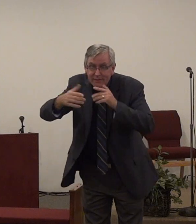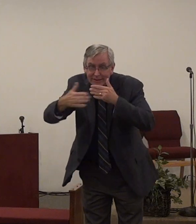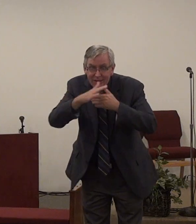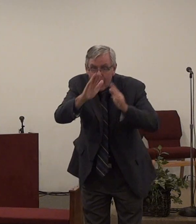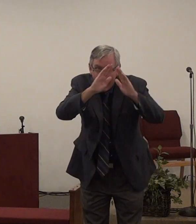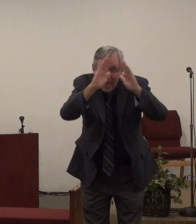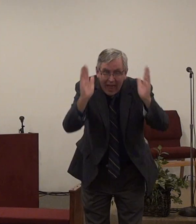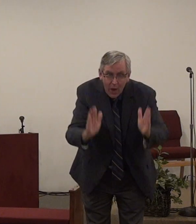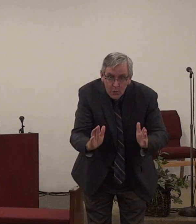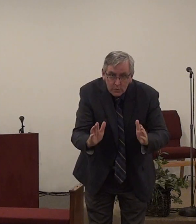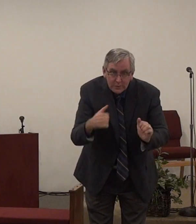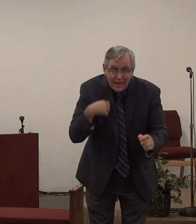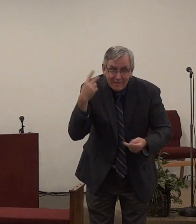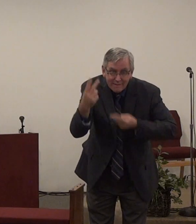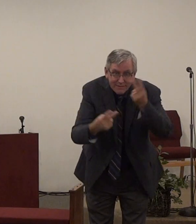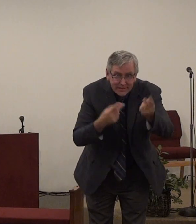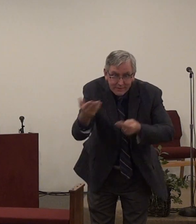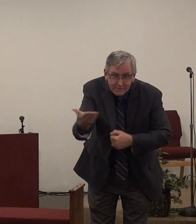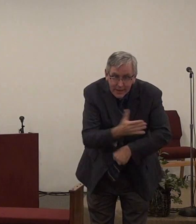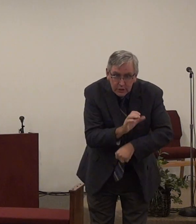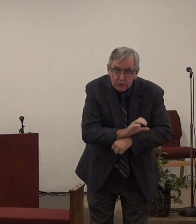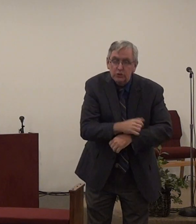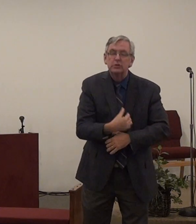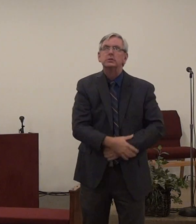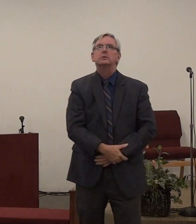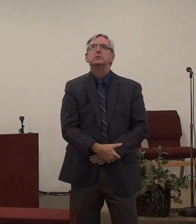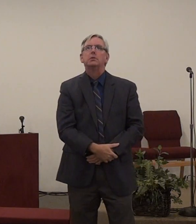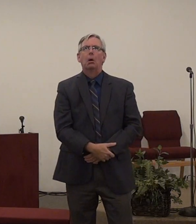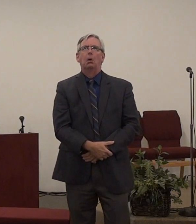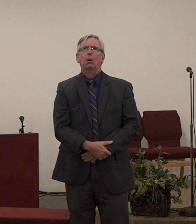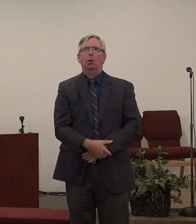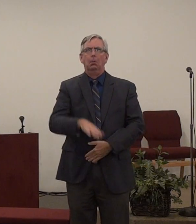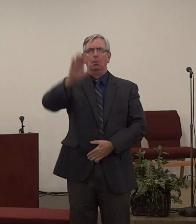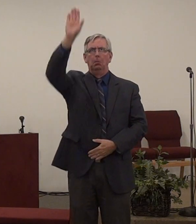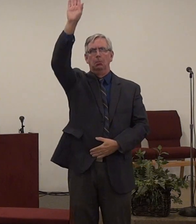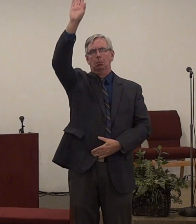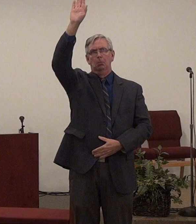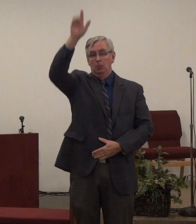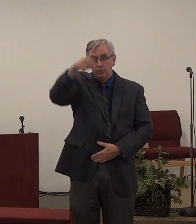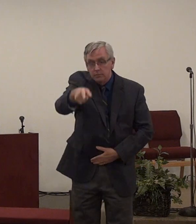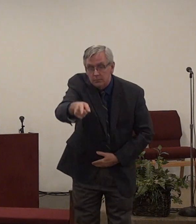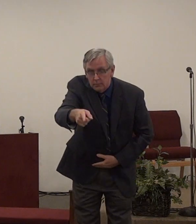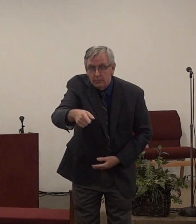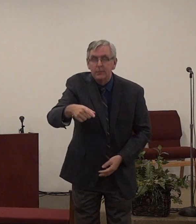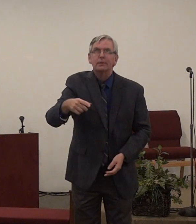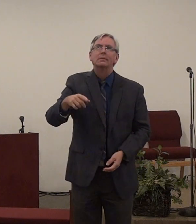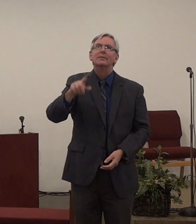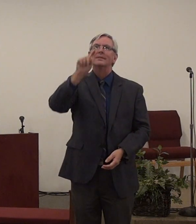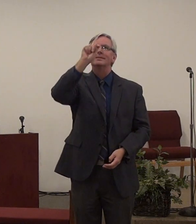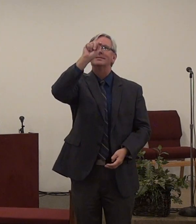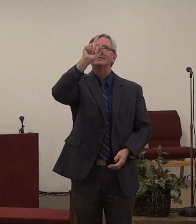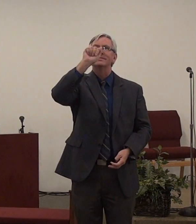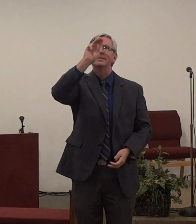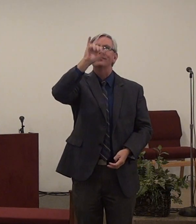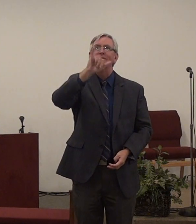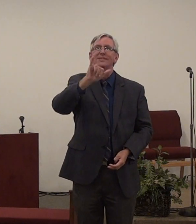knew somebody deaf that lived near us, somebody he could visit and invite to church. So I raised my hand,